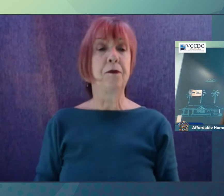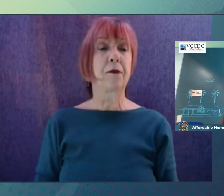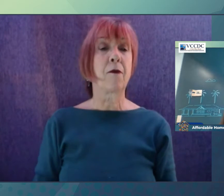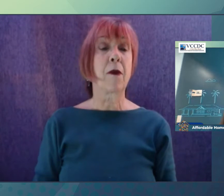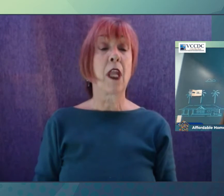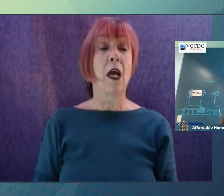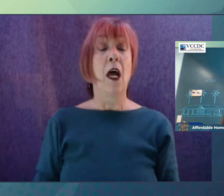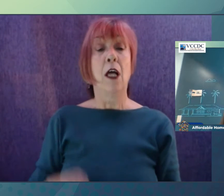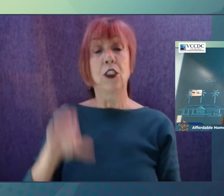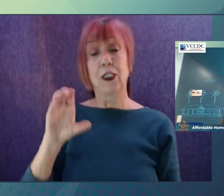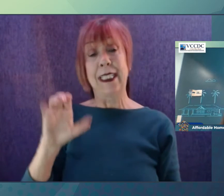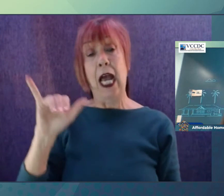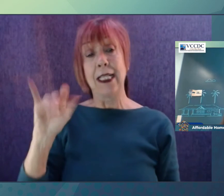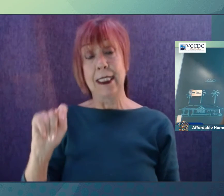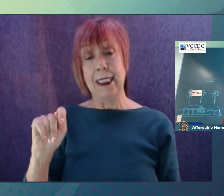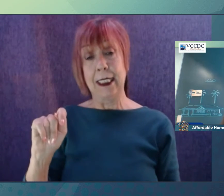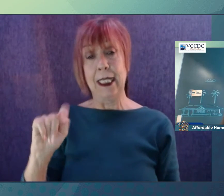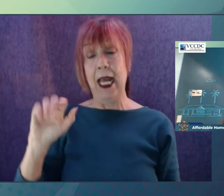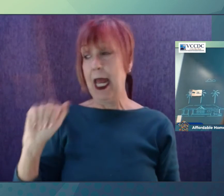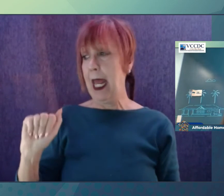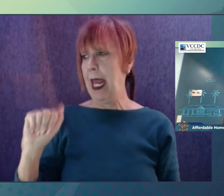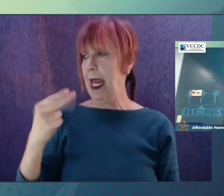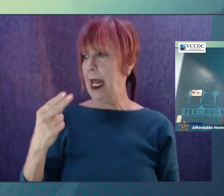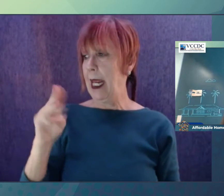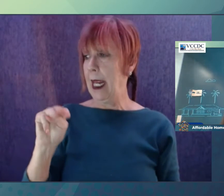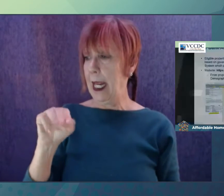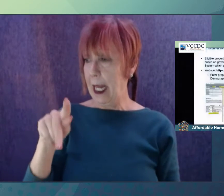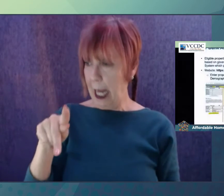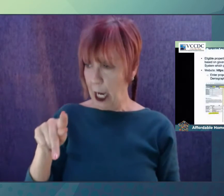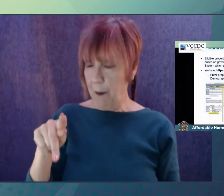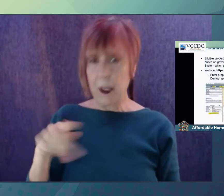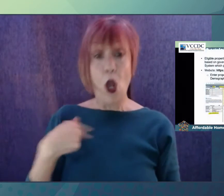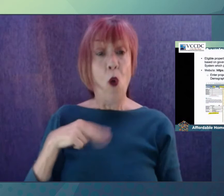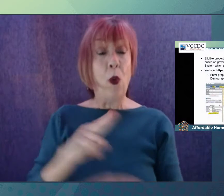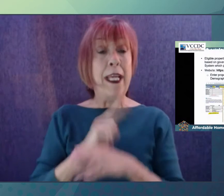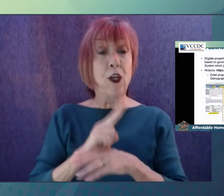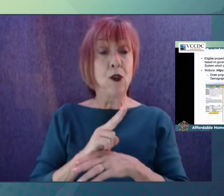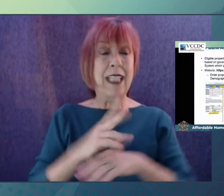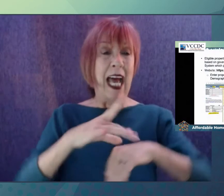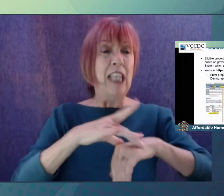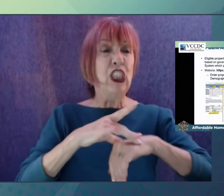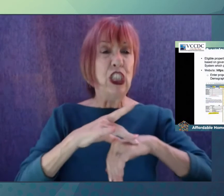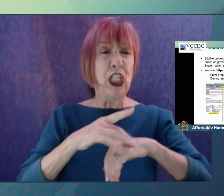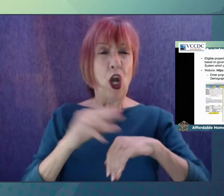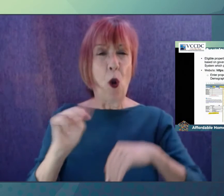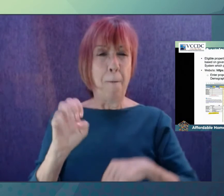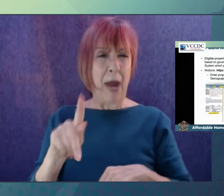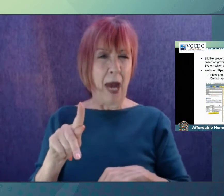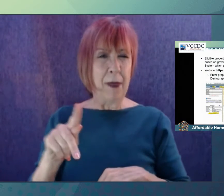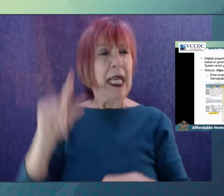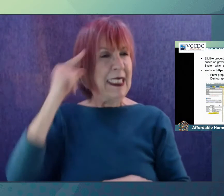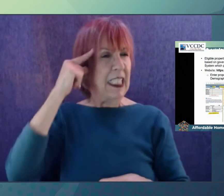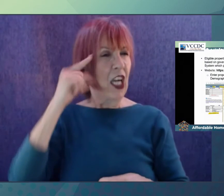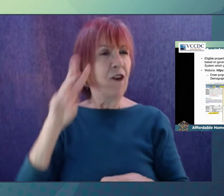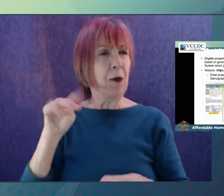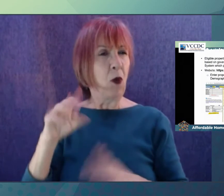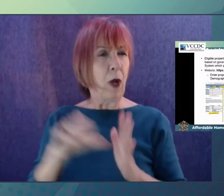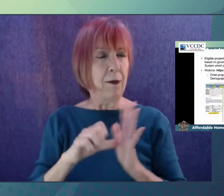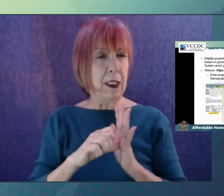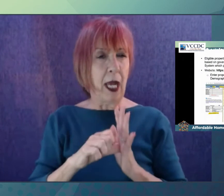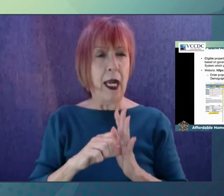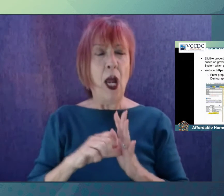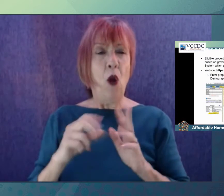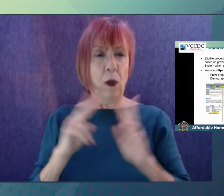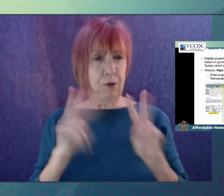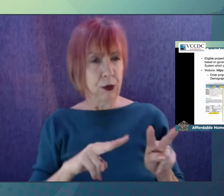So the CIT Bank AHAMP eligible tracks we use with the GeoMap government website. We go in here and we pull